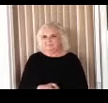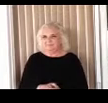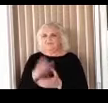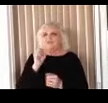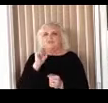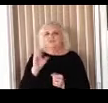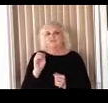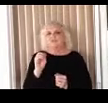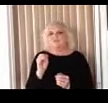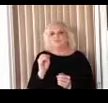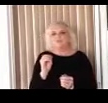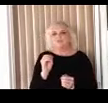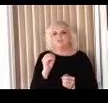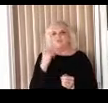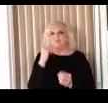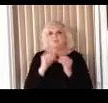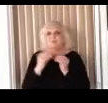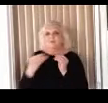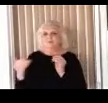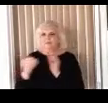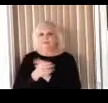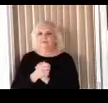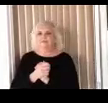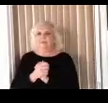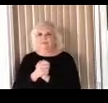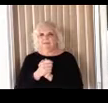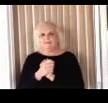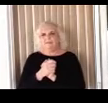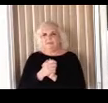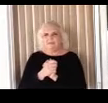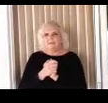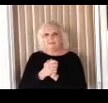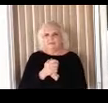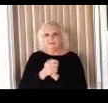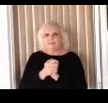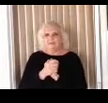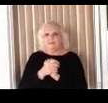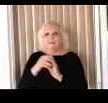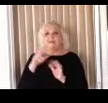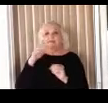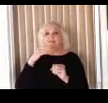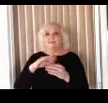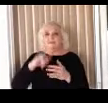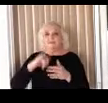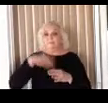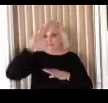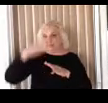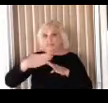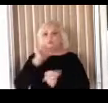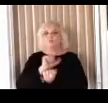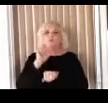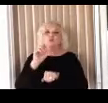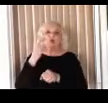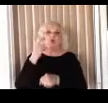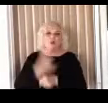So one more thing that Dan, my son, has worked so hard